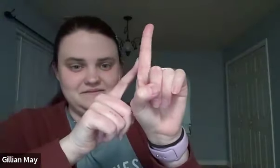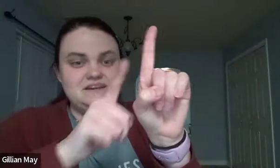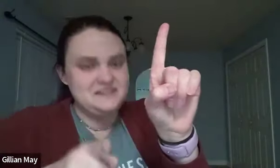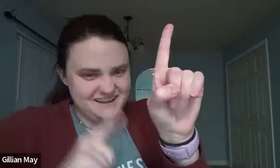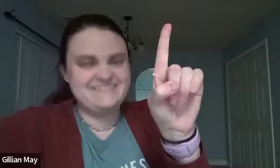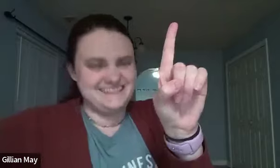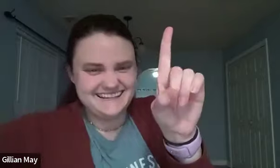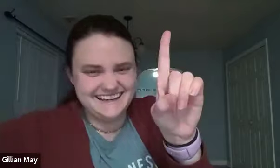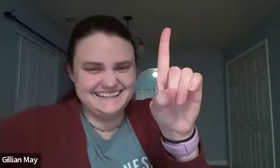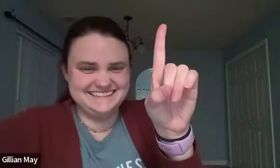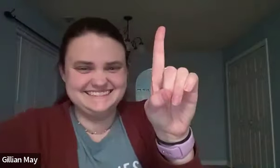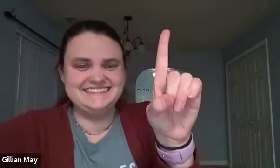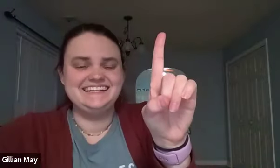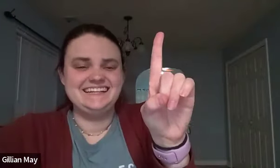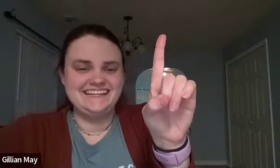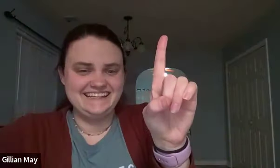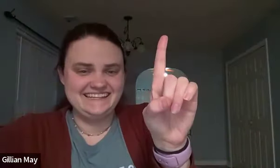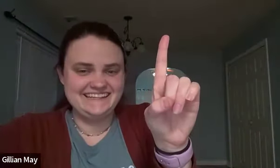There you go. Yes. E,